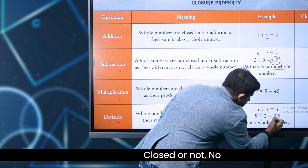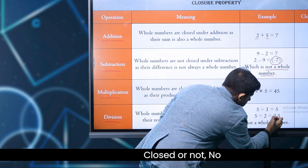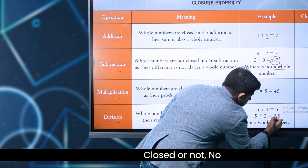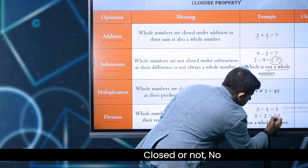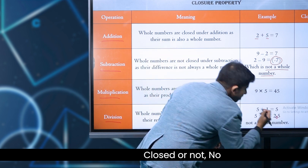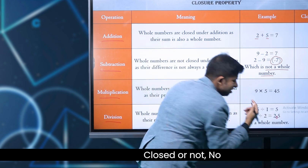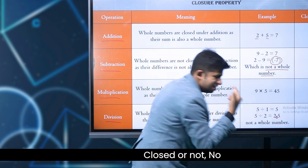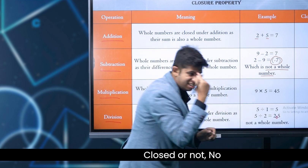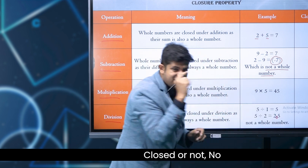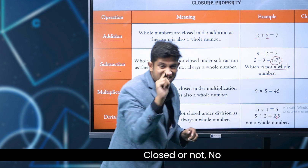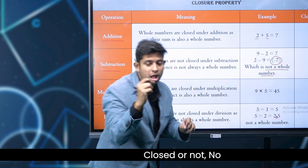Closed or not? No.